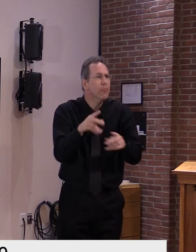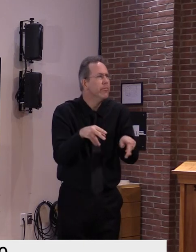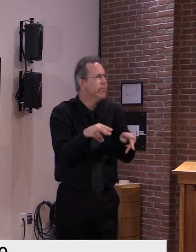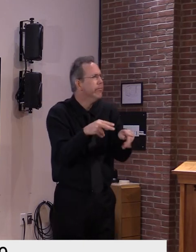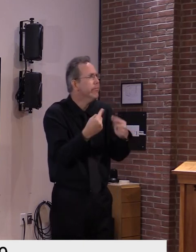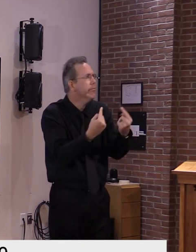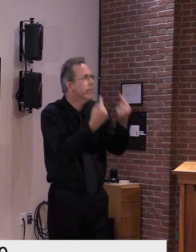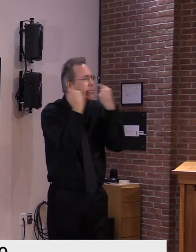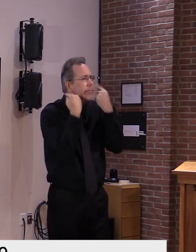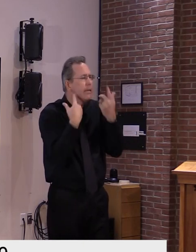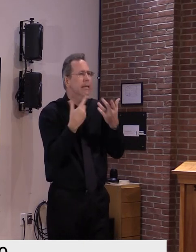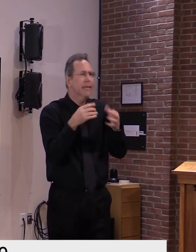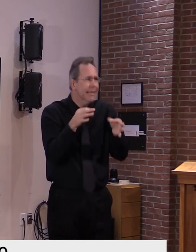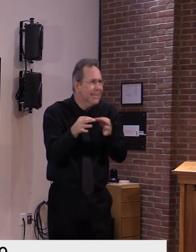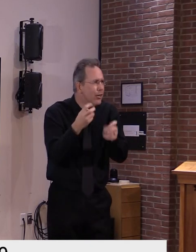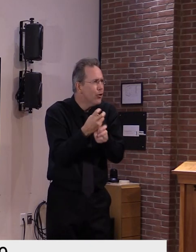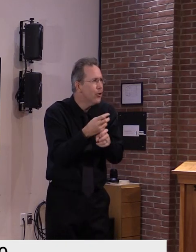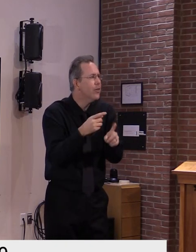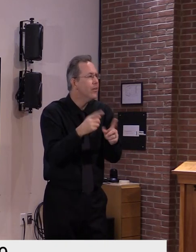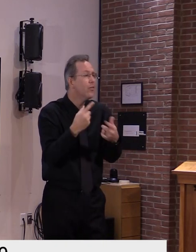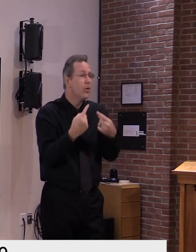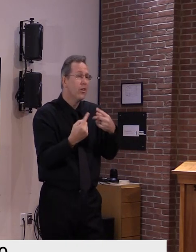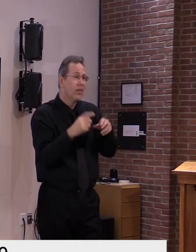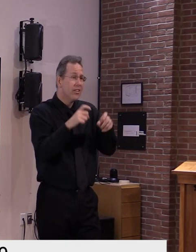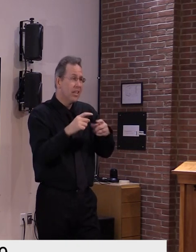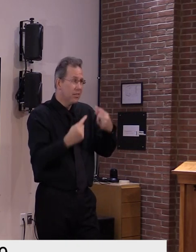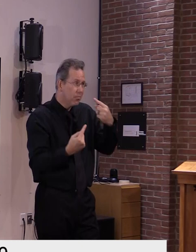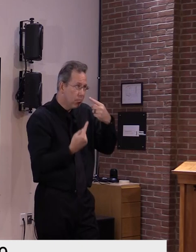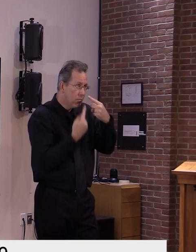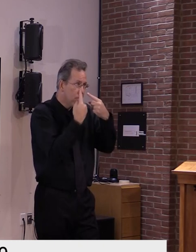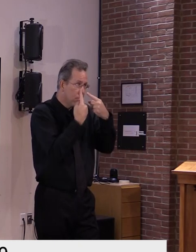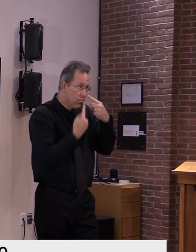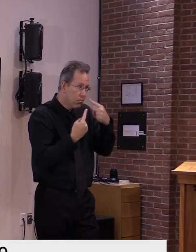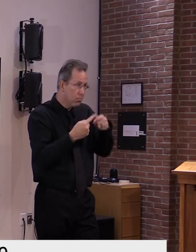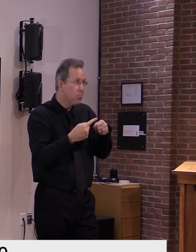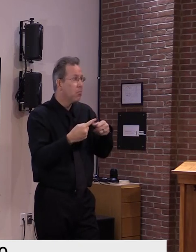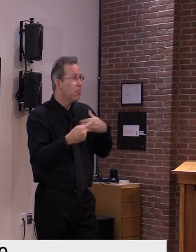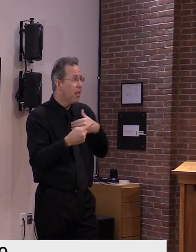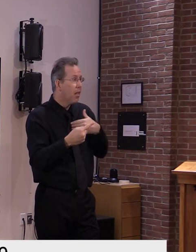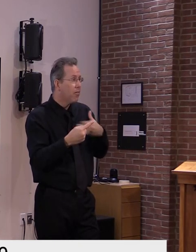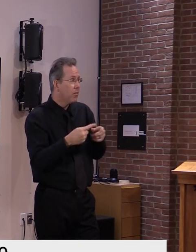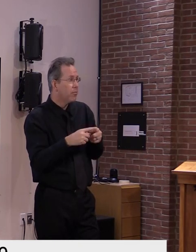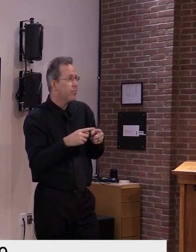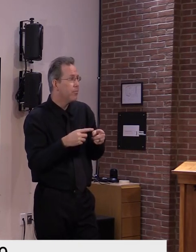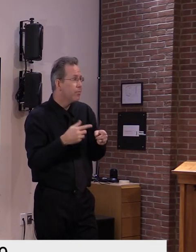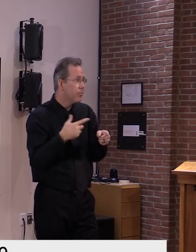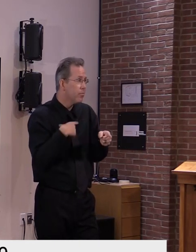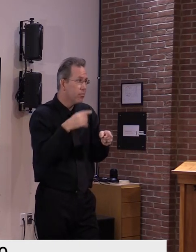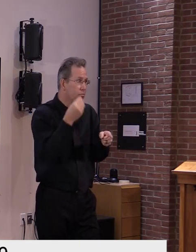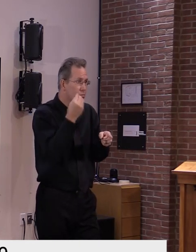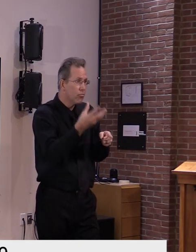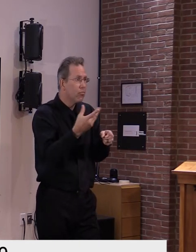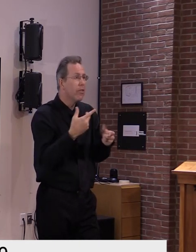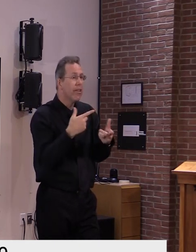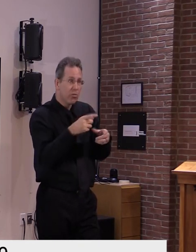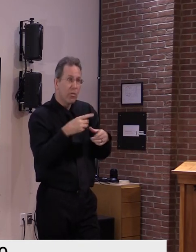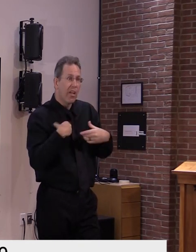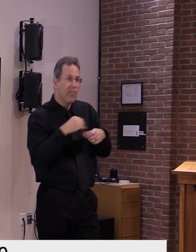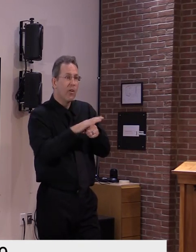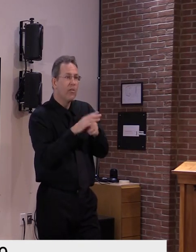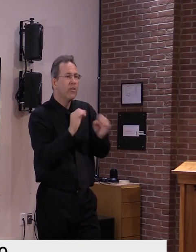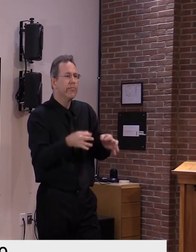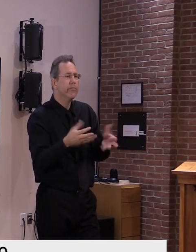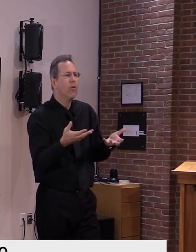positive is actually testing positive because they have infectious virus in their